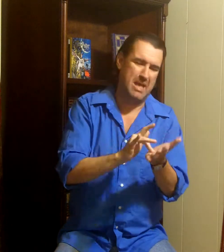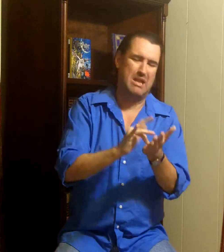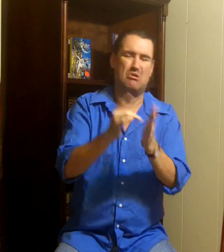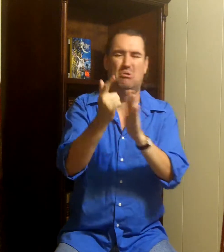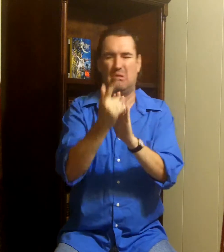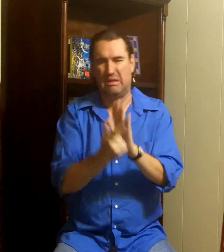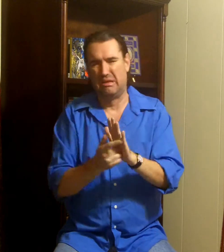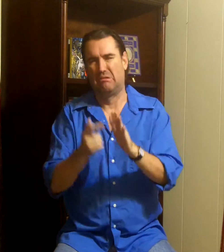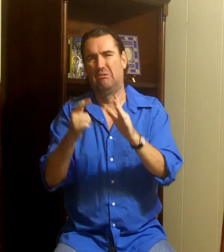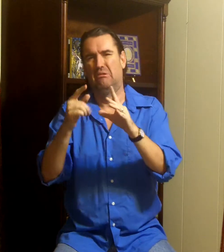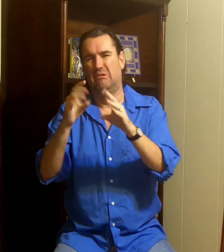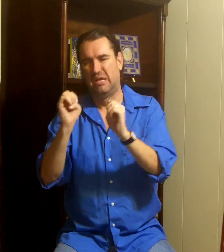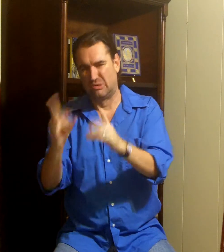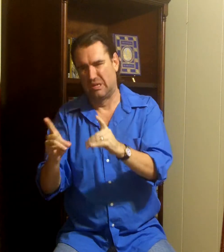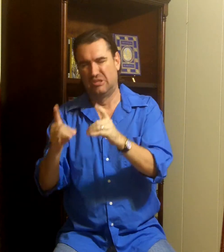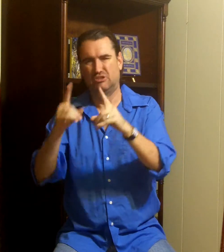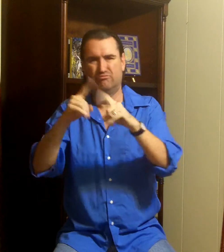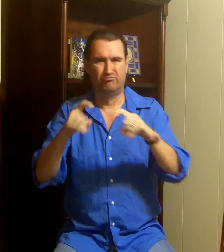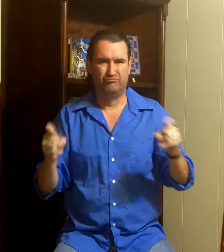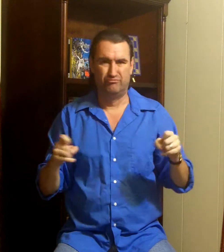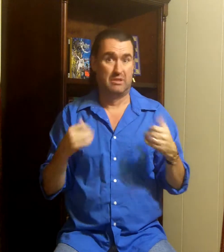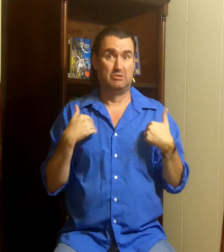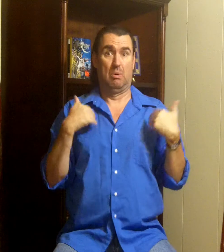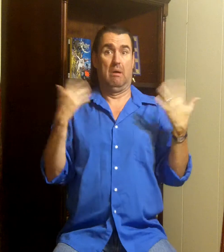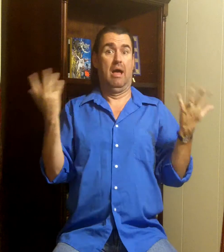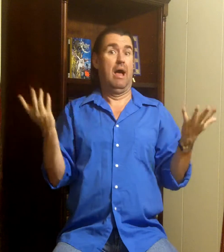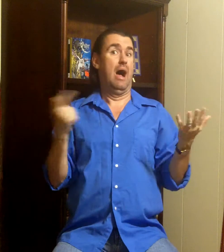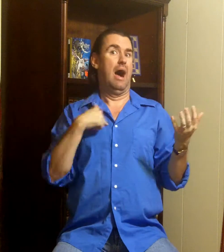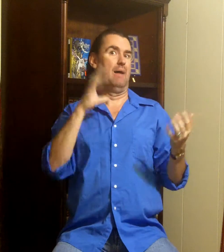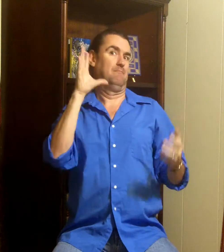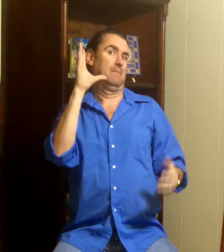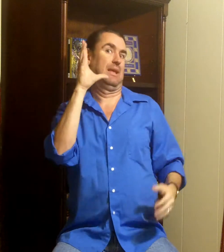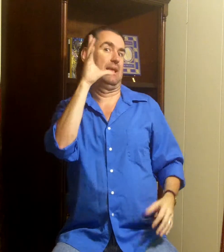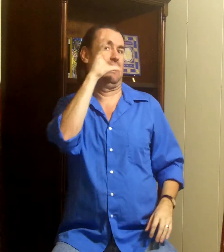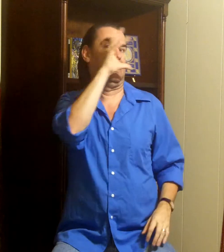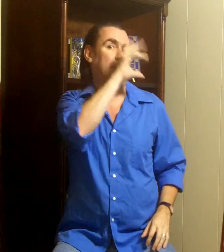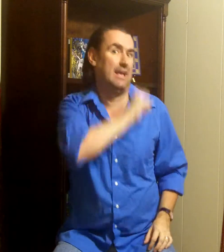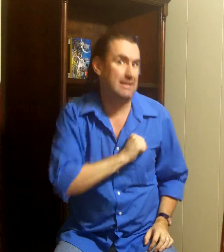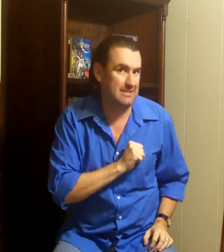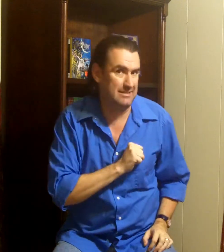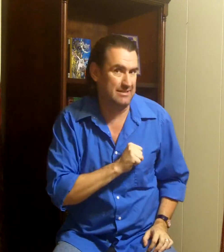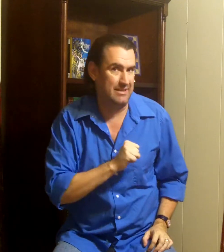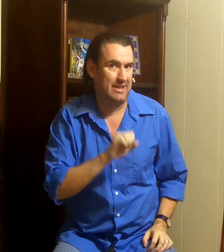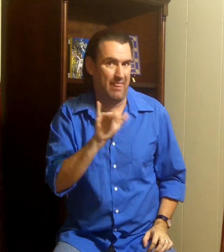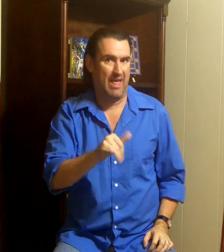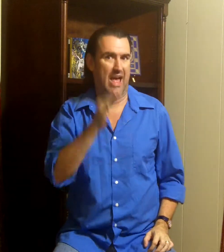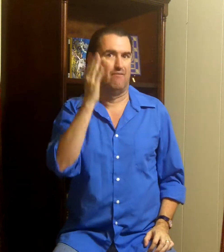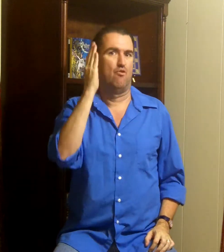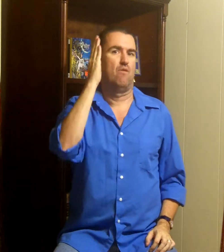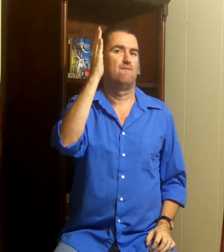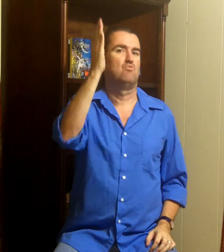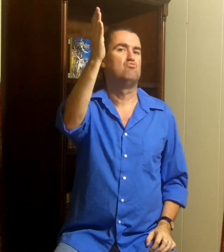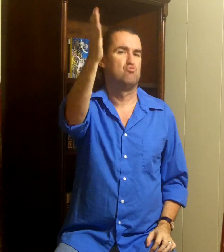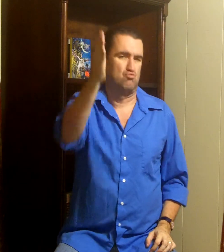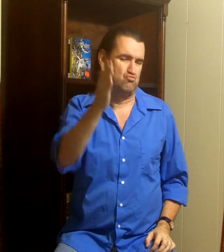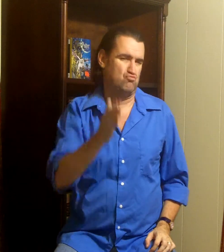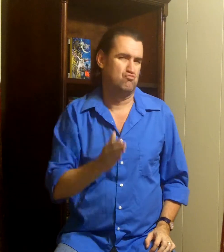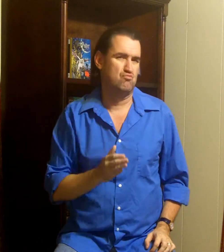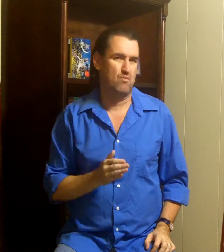I don't know that to be true for sure, but I'm thinking that might be the direction that the organization is going. For now, those of you who are not